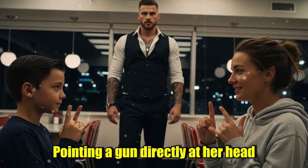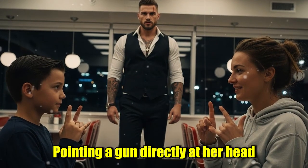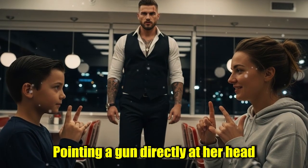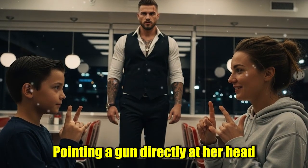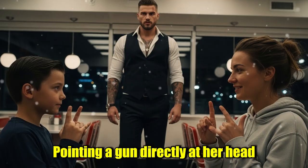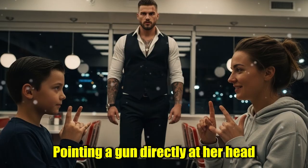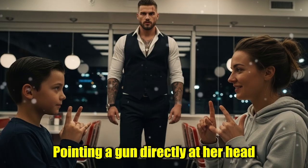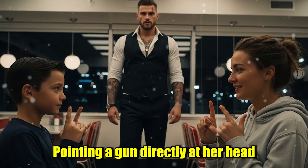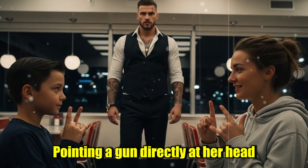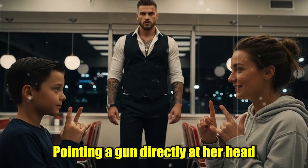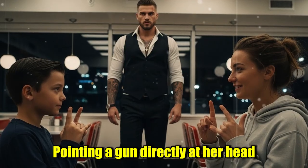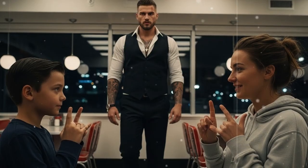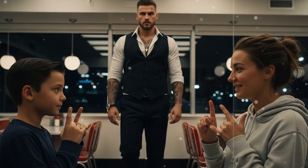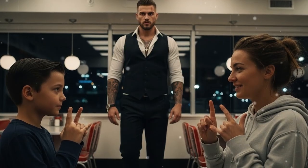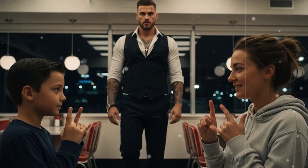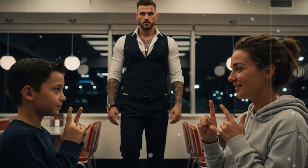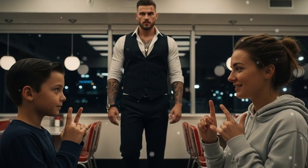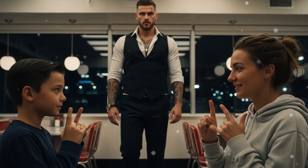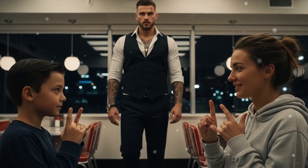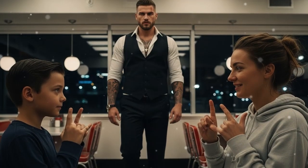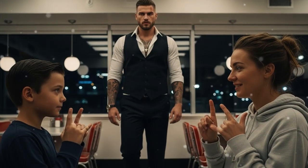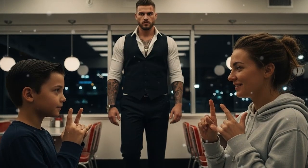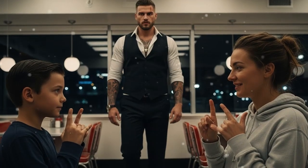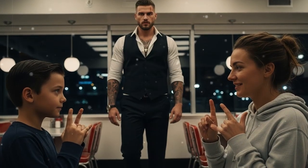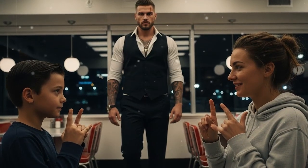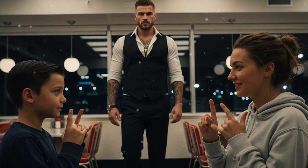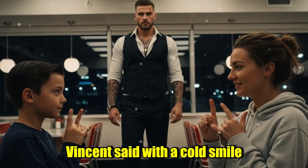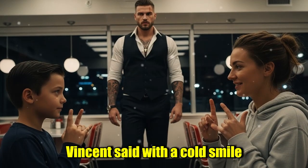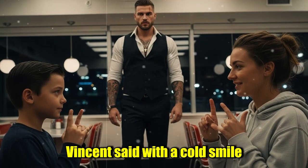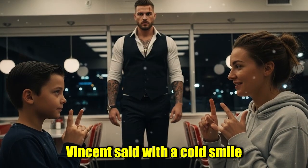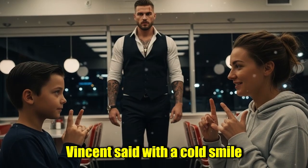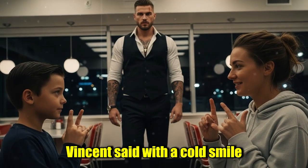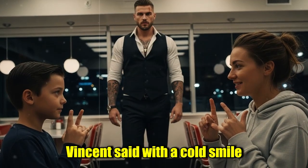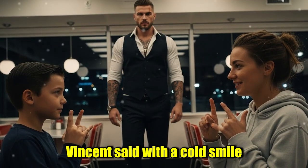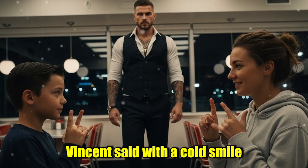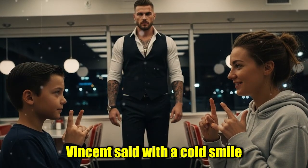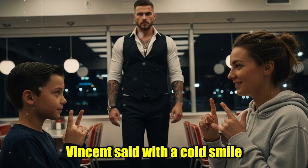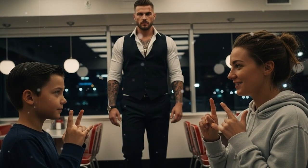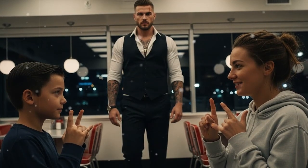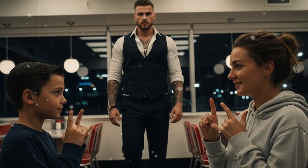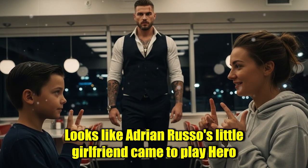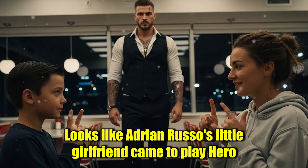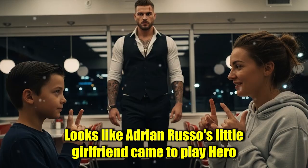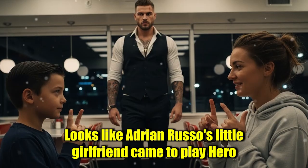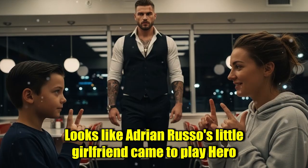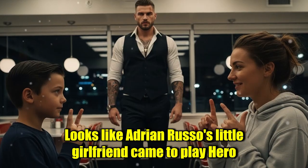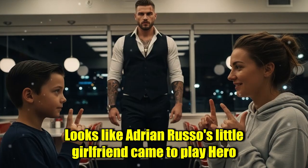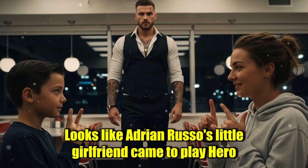pointing a gun directly at her head. Well, Vincent said with a cold smile. Looks like Adrian Russo's